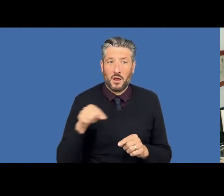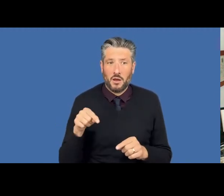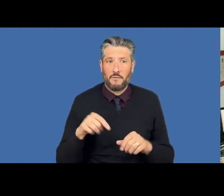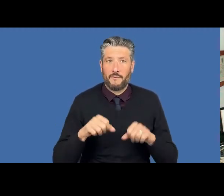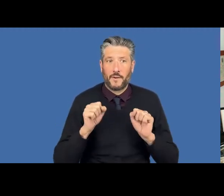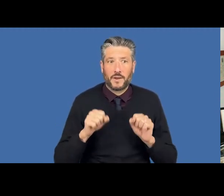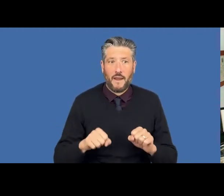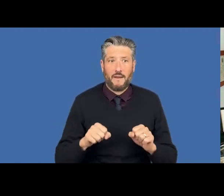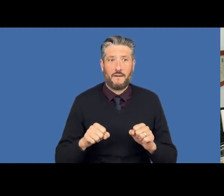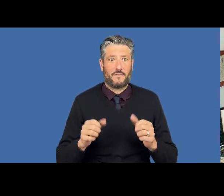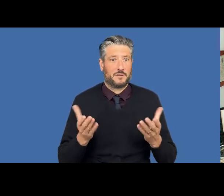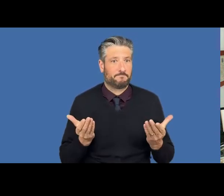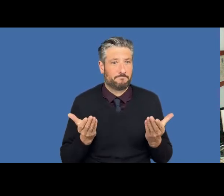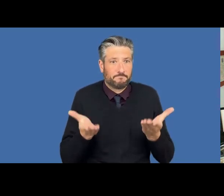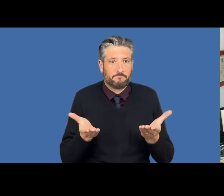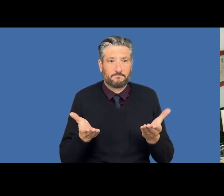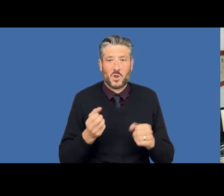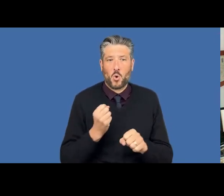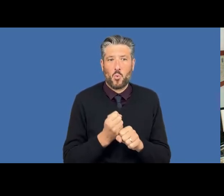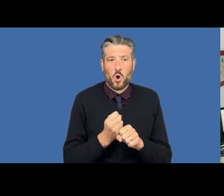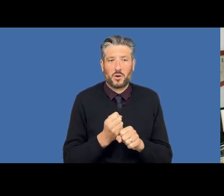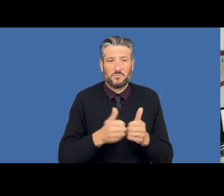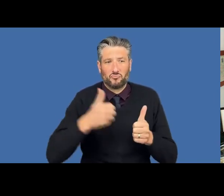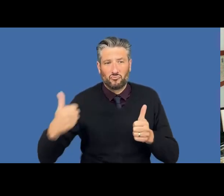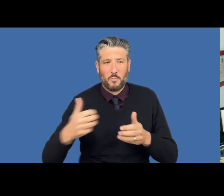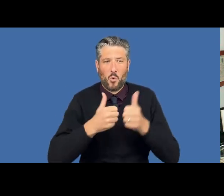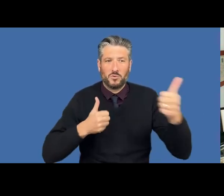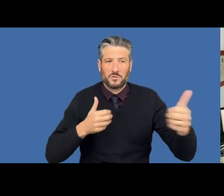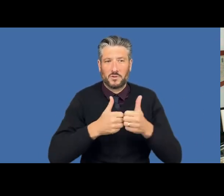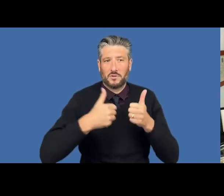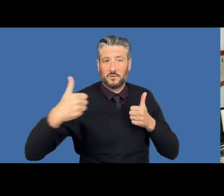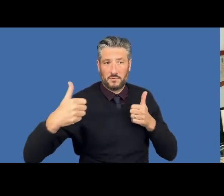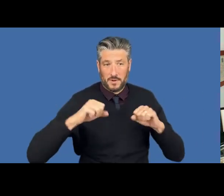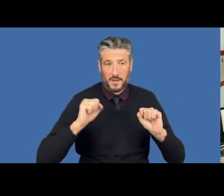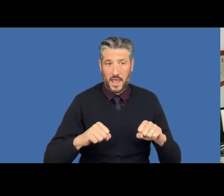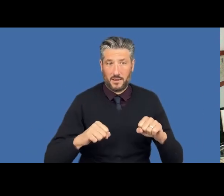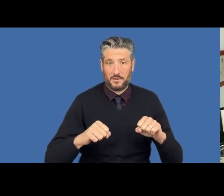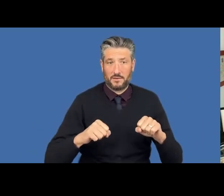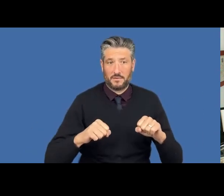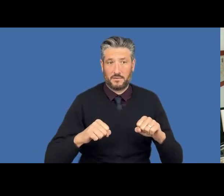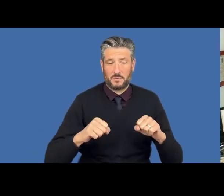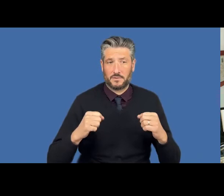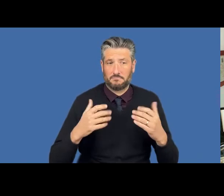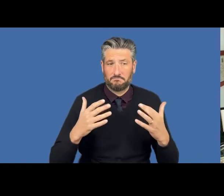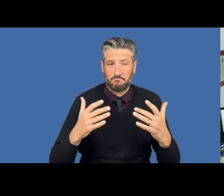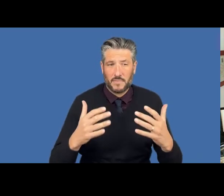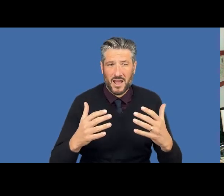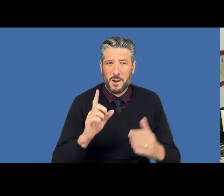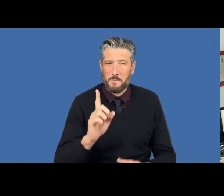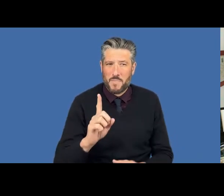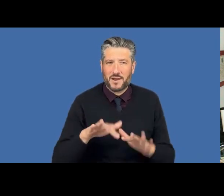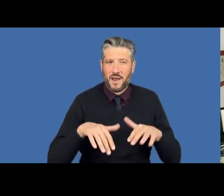participate remotely if we do it right. Now, the challenge is that getting it right and getting